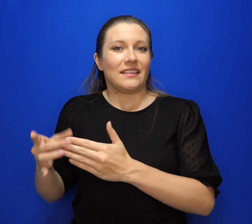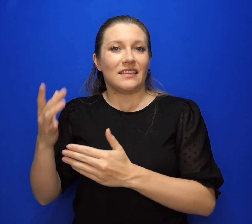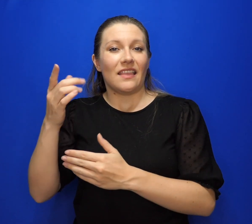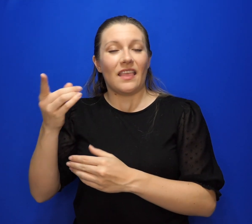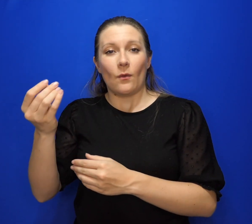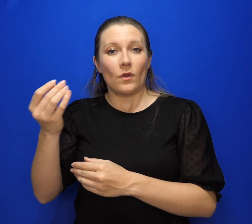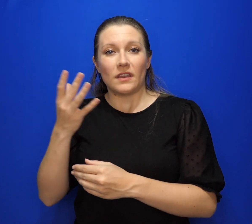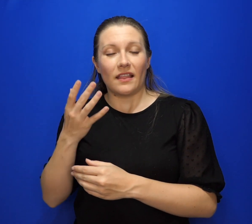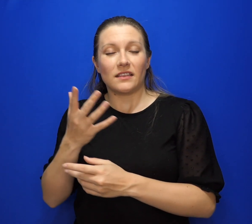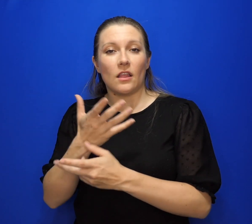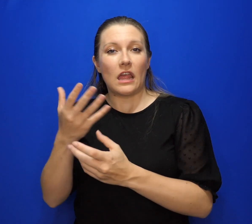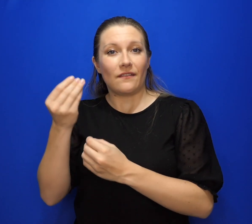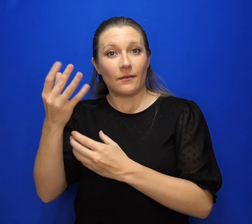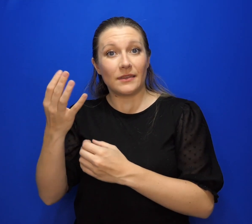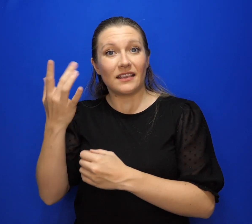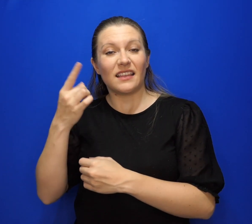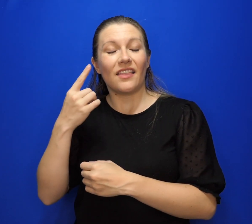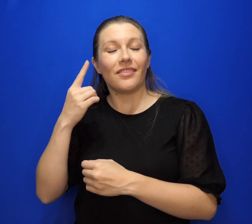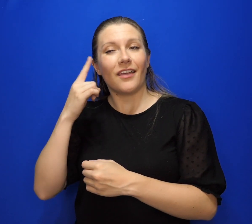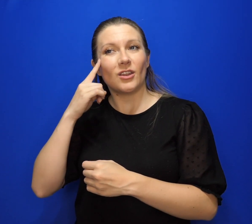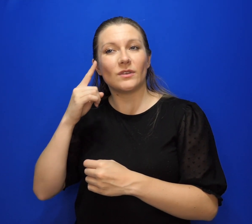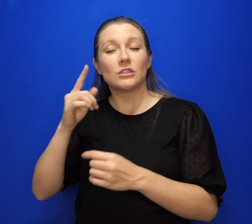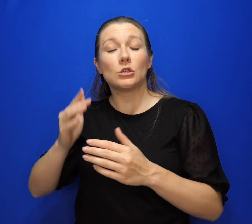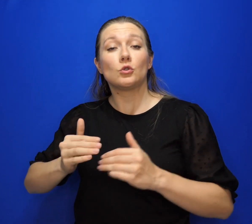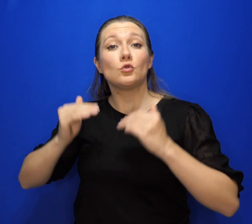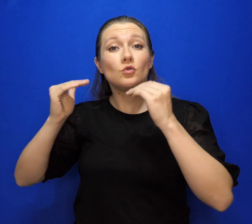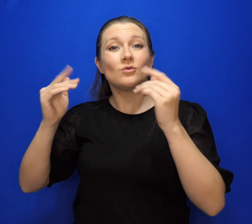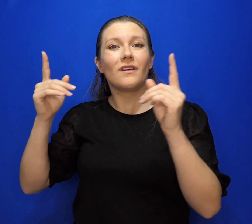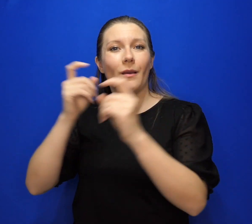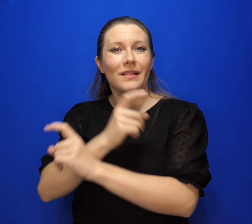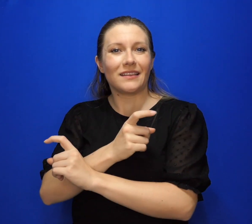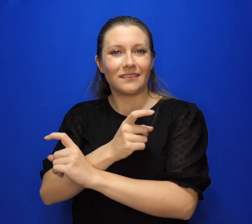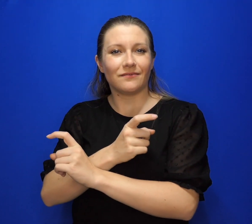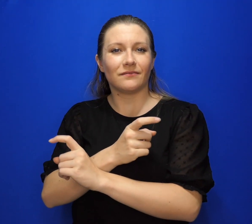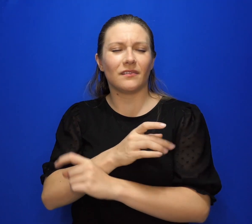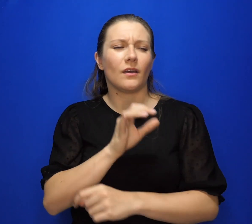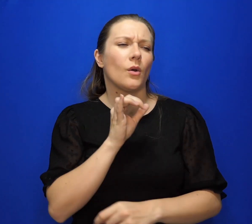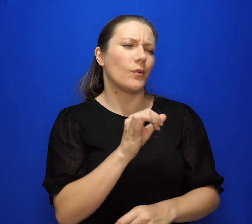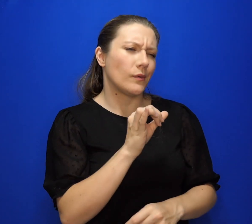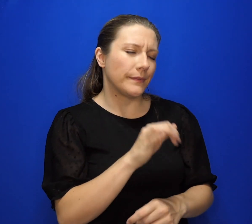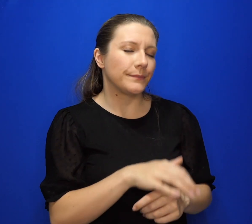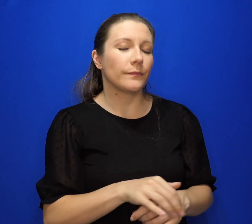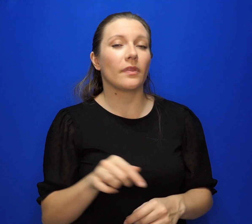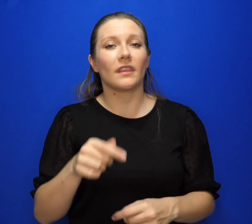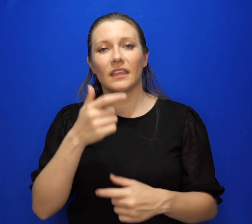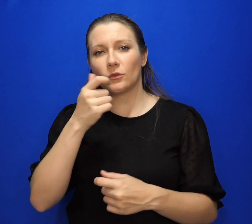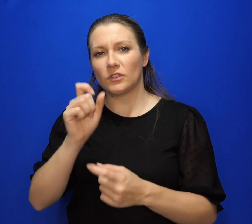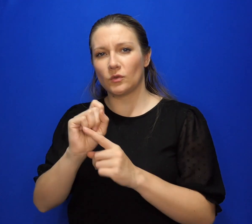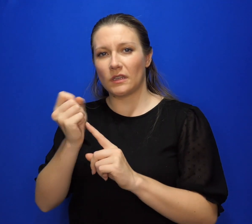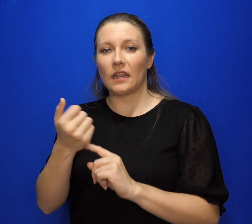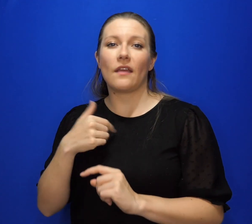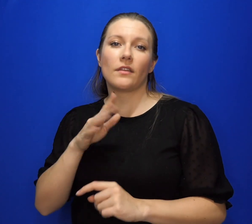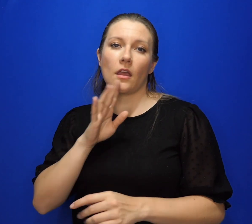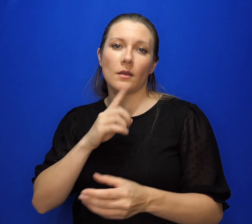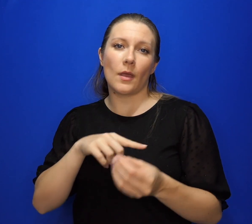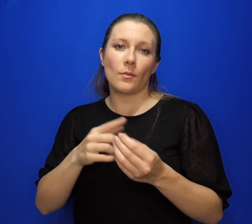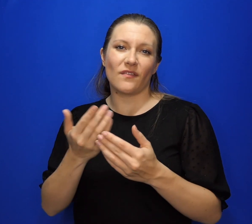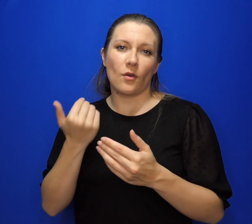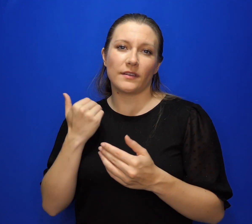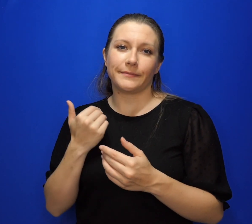complicated to tell us. Oh. So this is an interesting scenario. I've talked about this before. It's hurtful to hear, but the